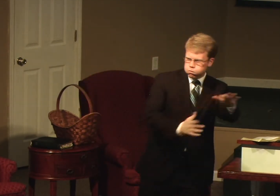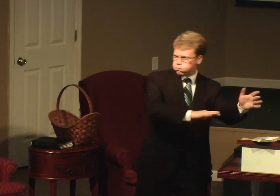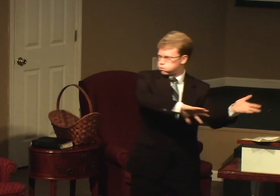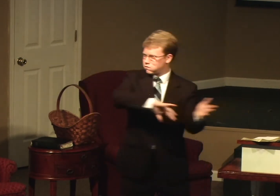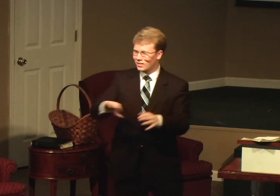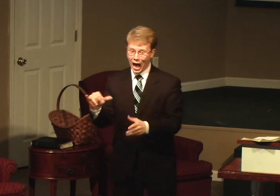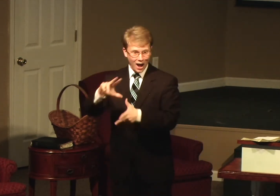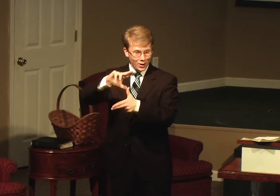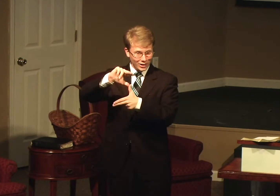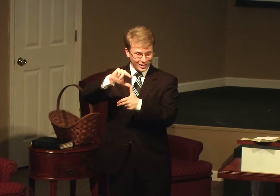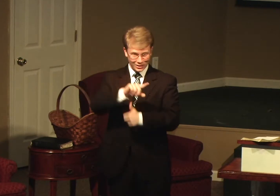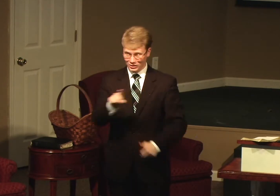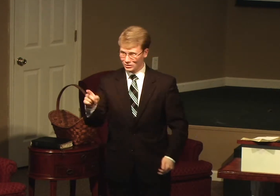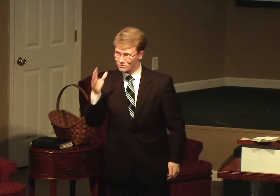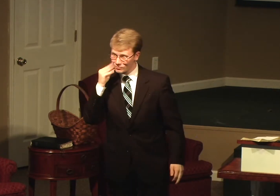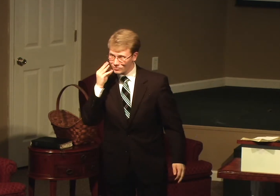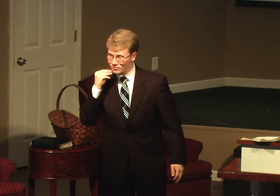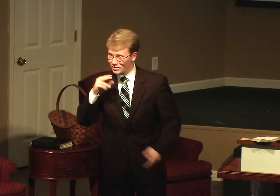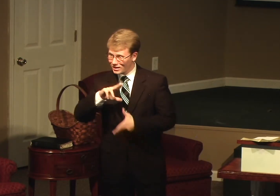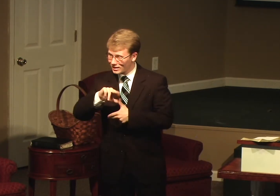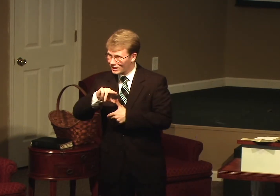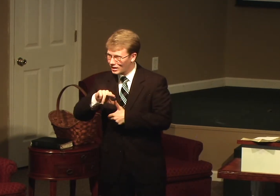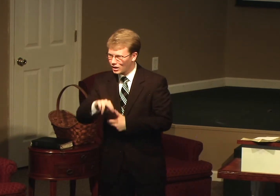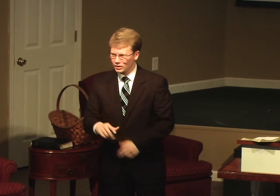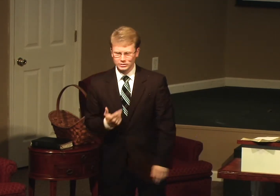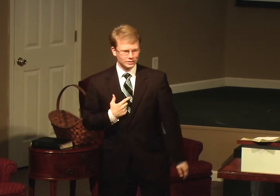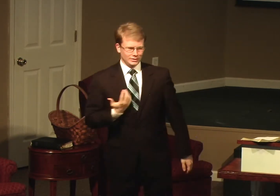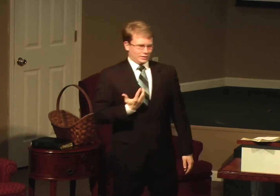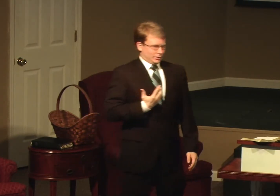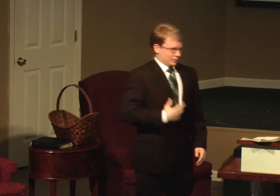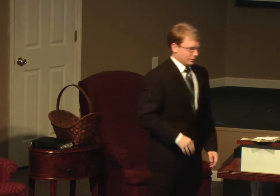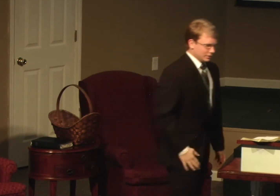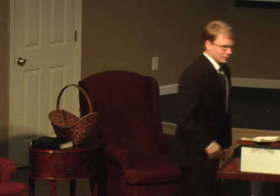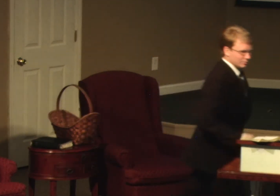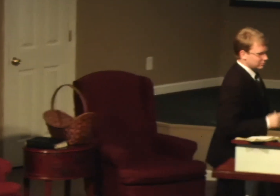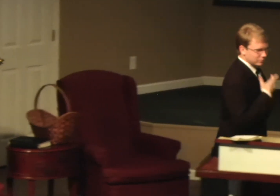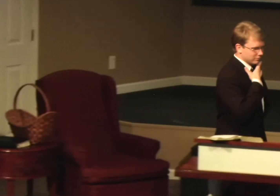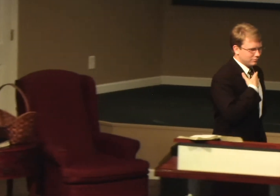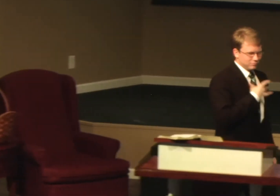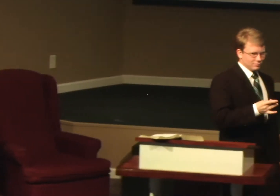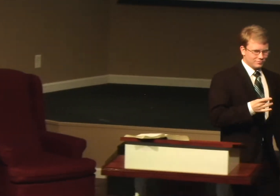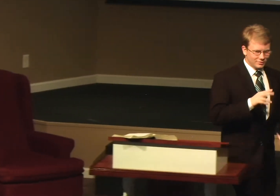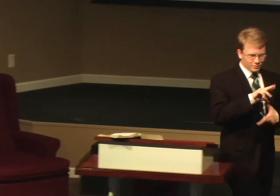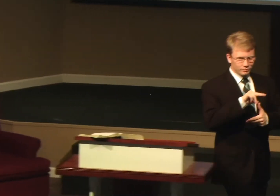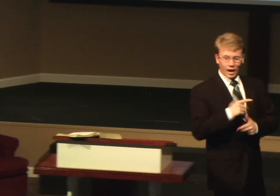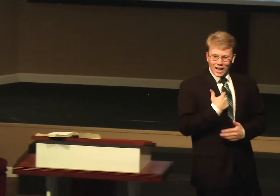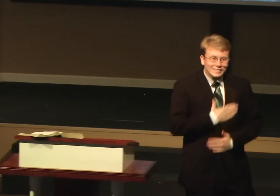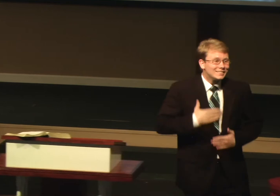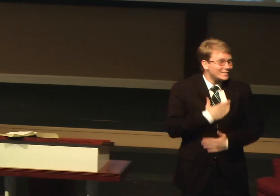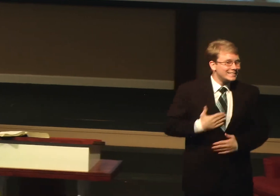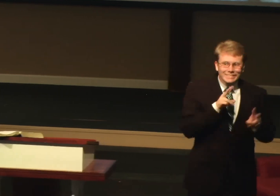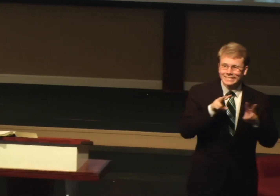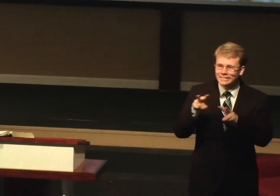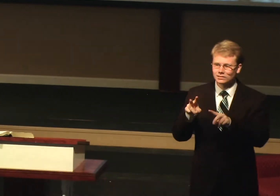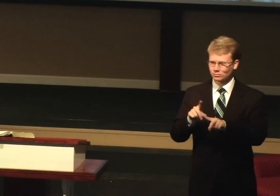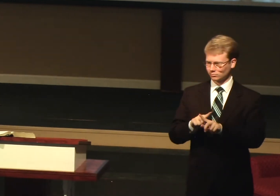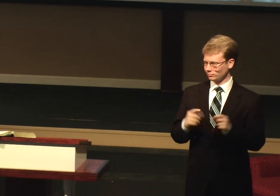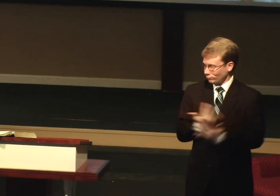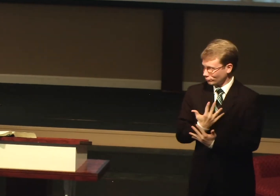and the wind started to blow, just kind of like a hurricane, and some of you have experienced that. Hurricanes, I don't like them. You know,